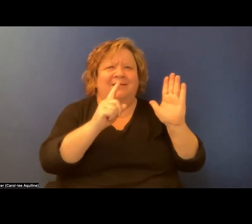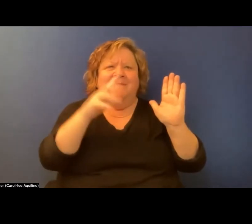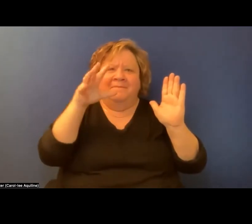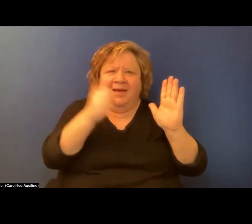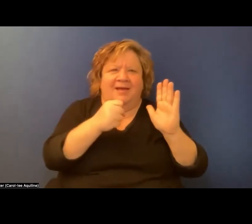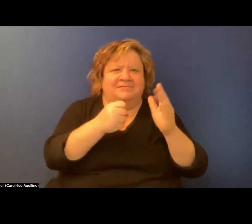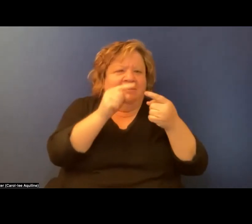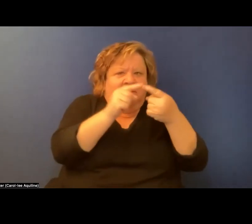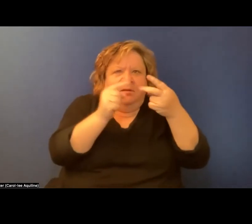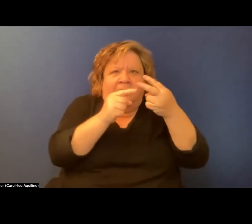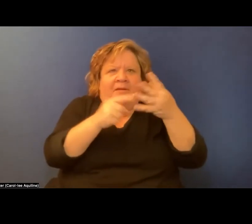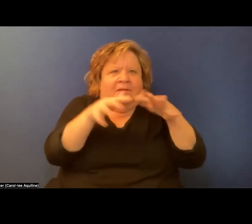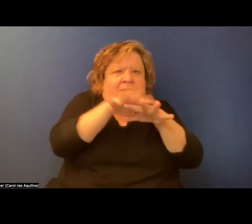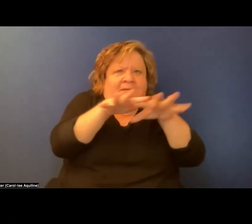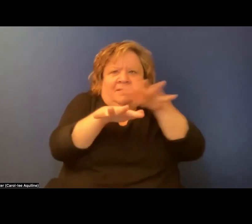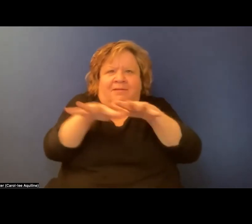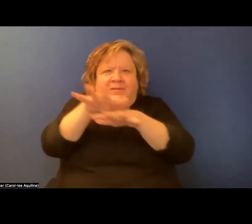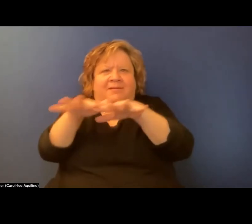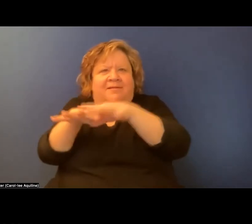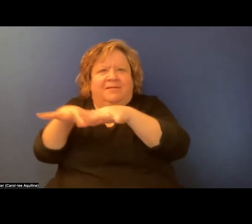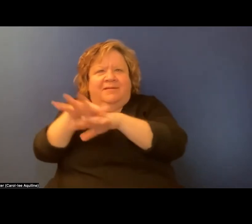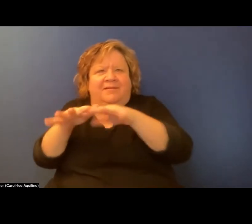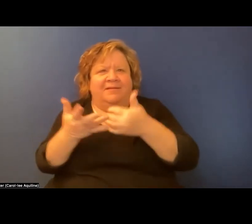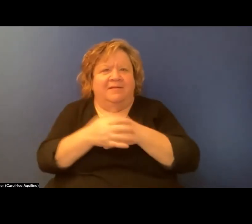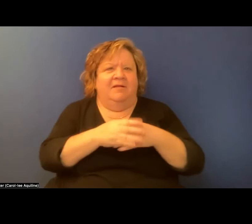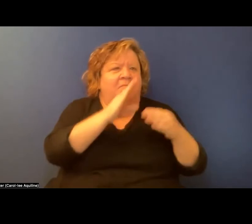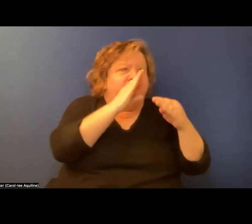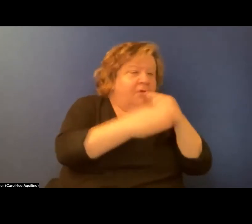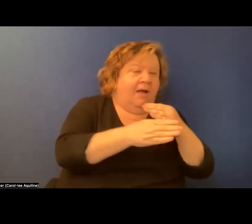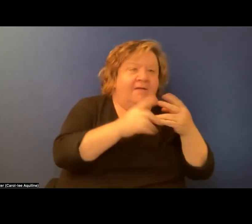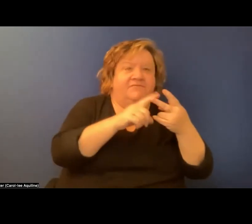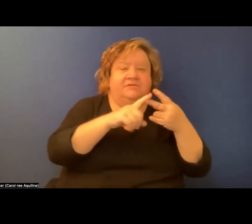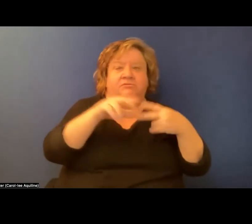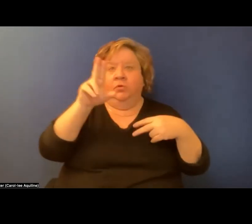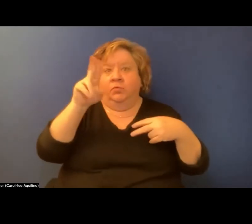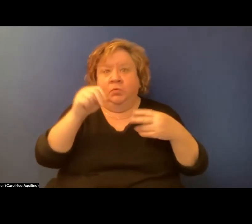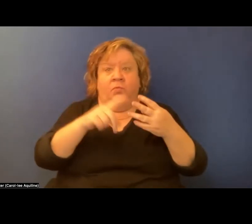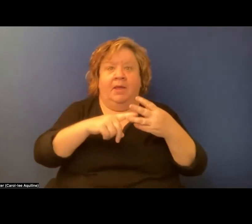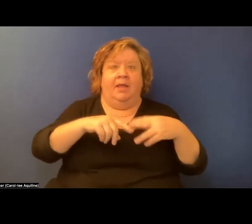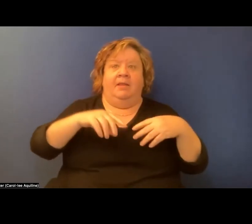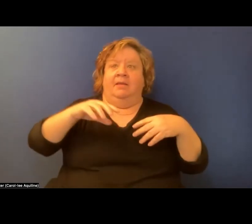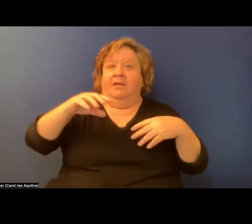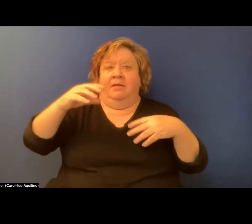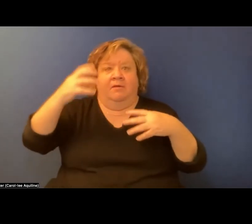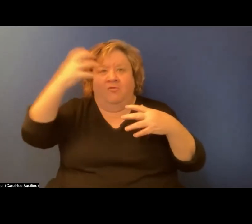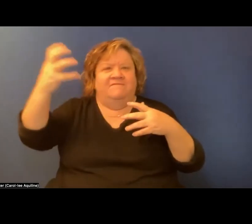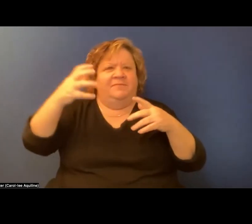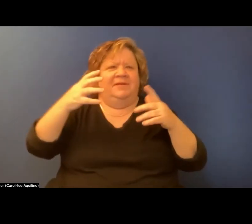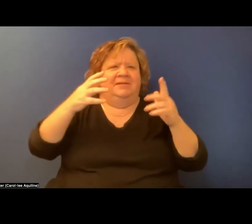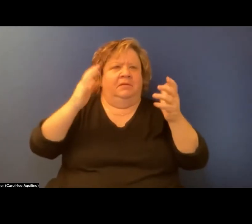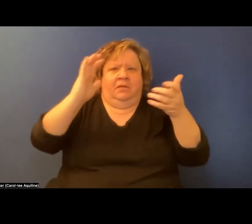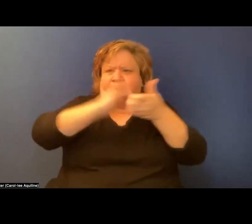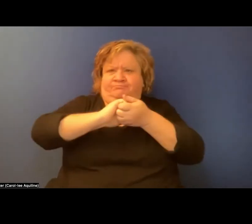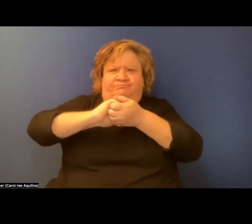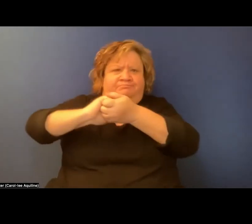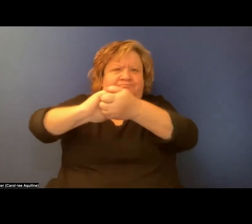it is United Nations as a system, and also all other civil society partners. So I think that is where